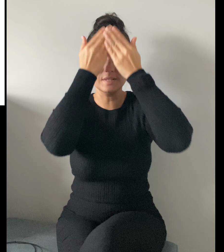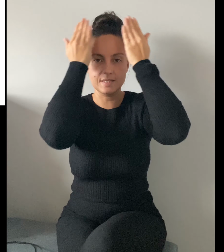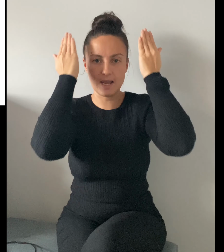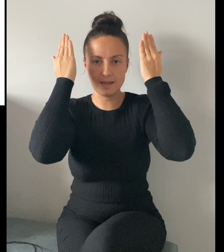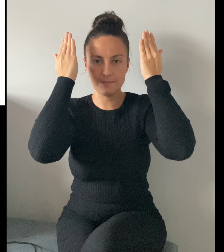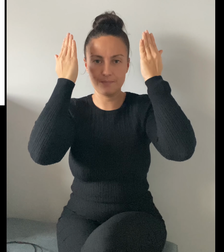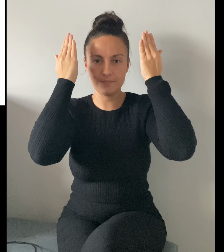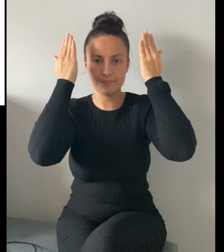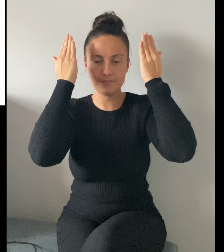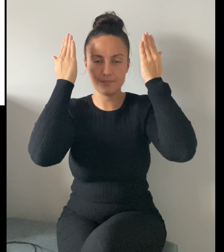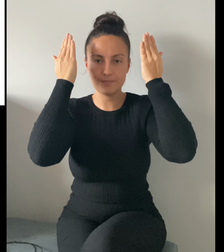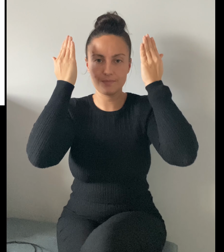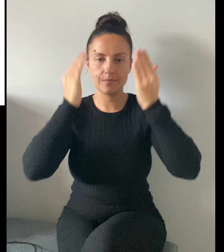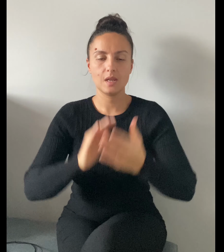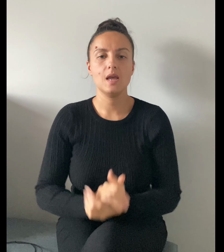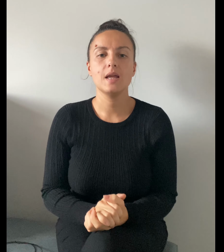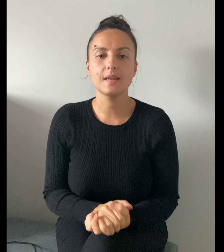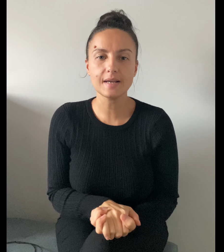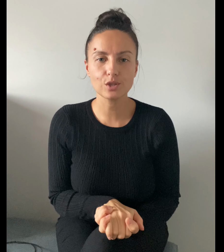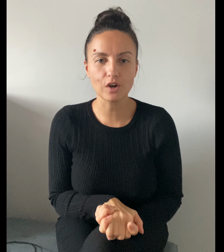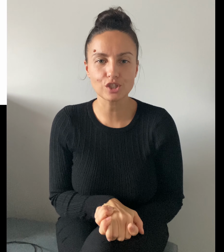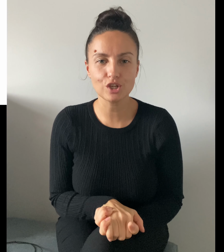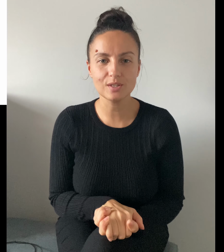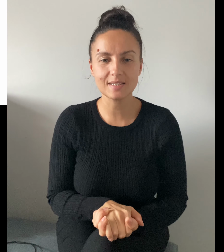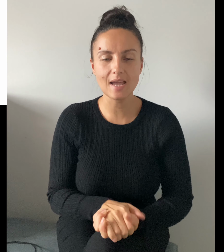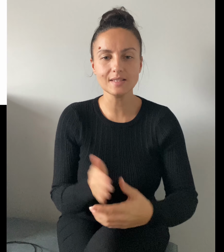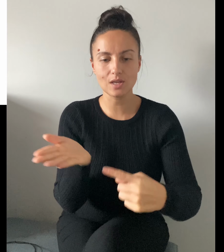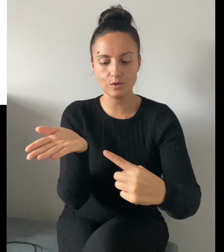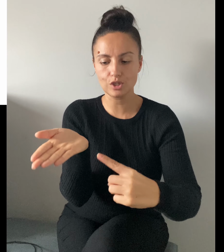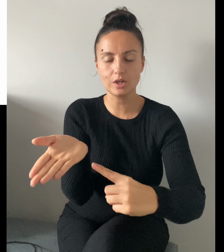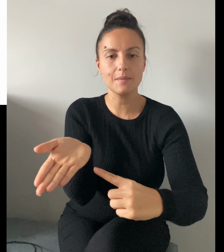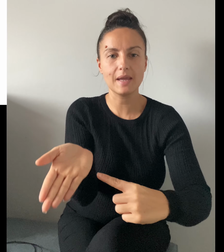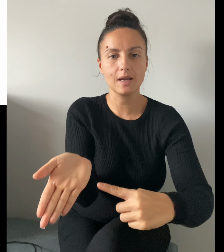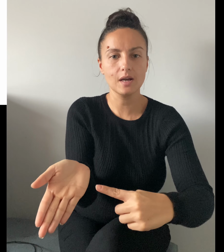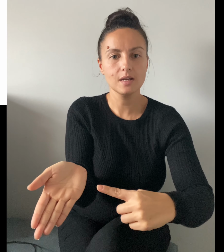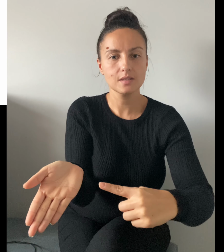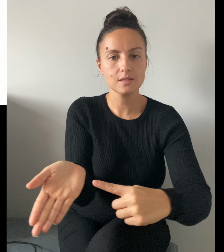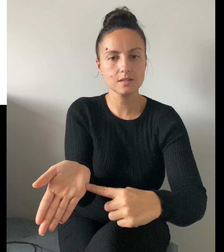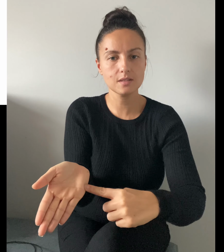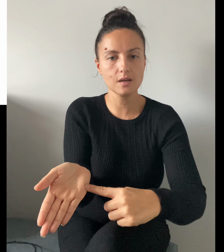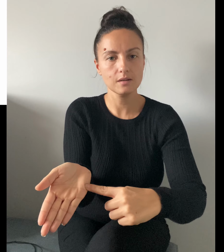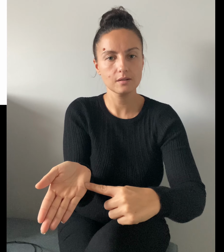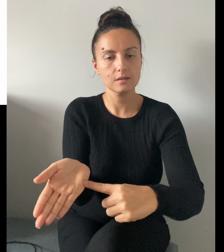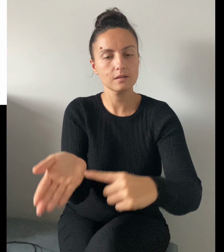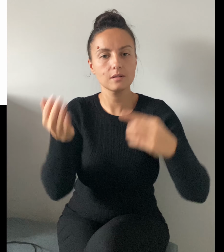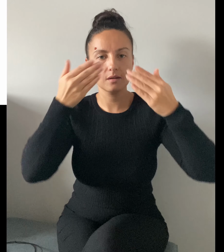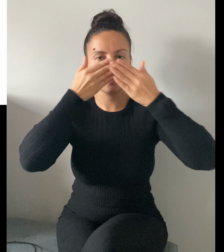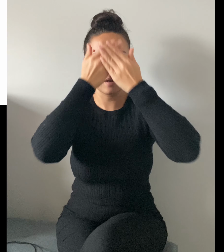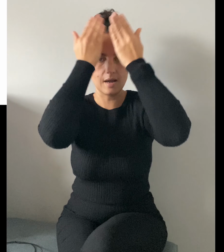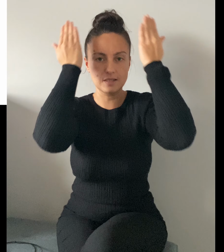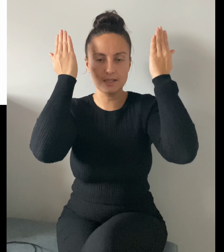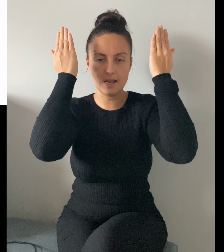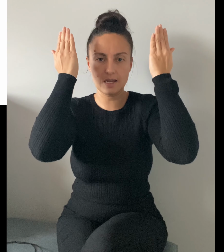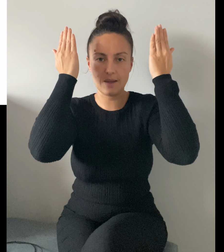Monday. Next we've got Tuesday, so you're just going to make a T and your day again.